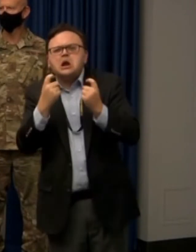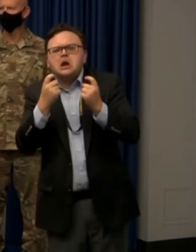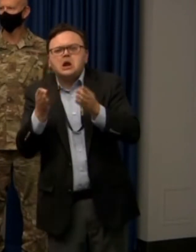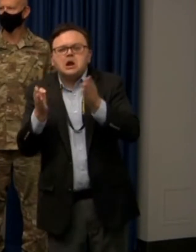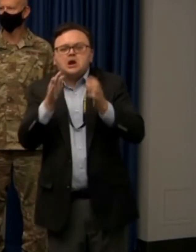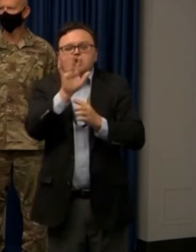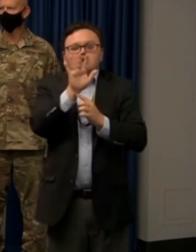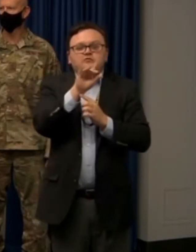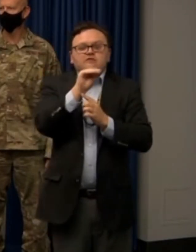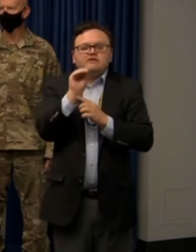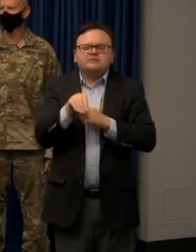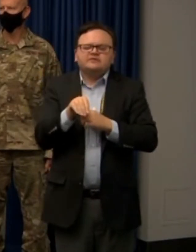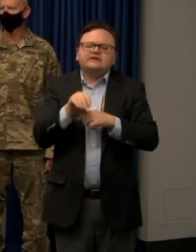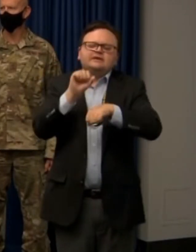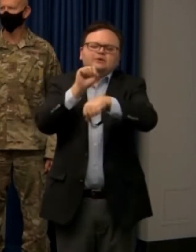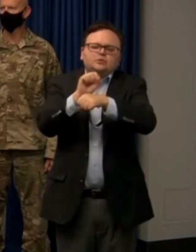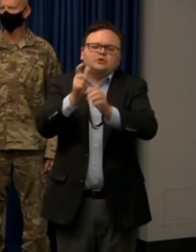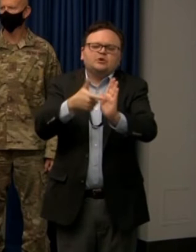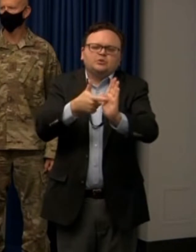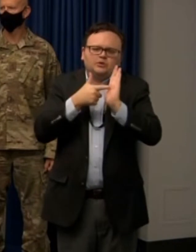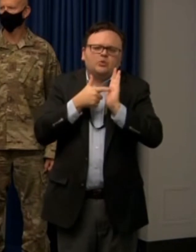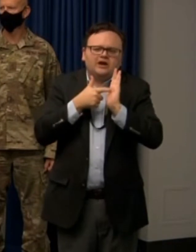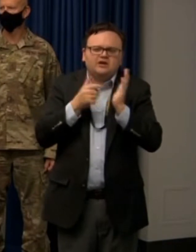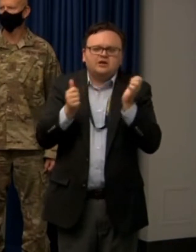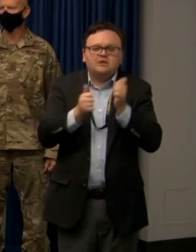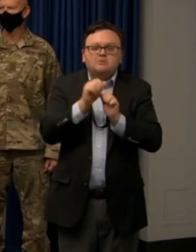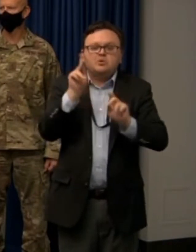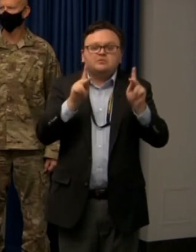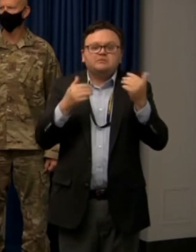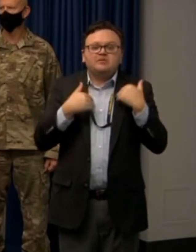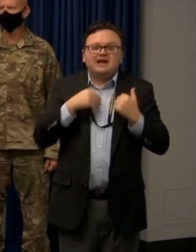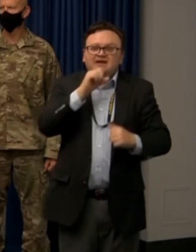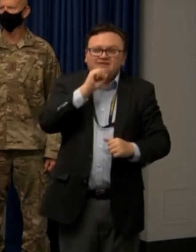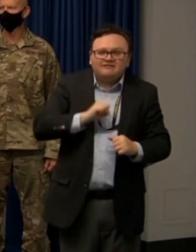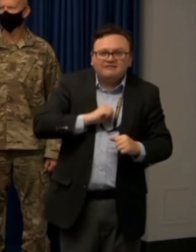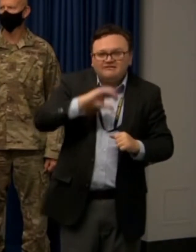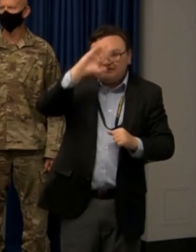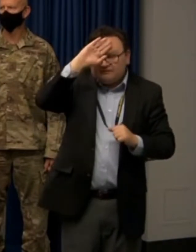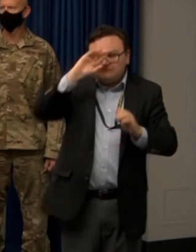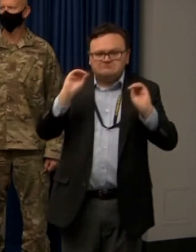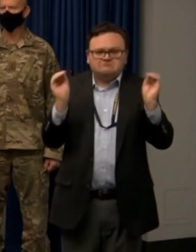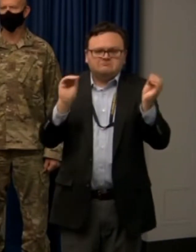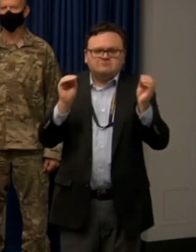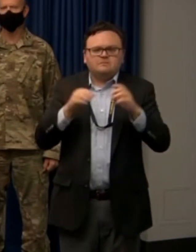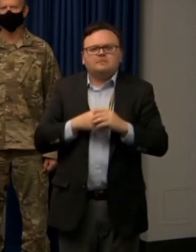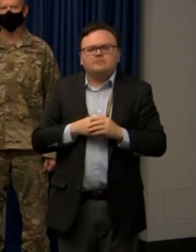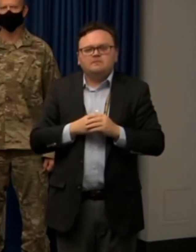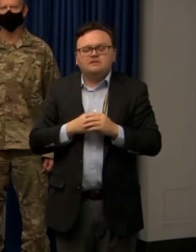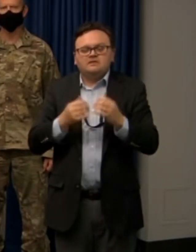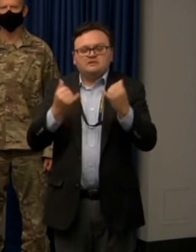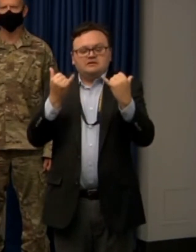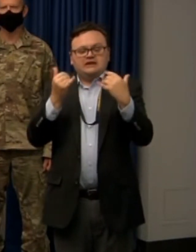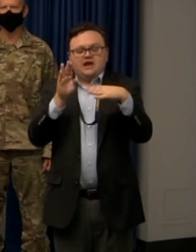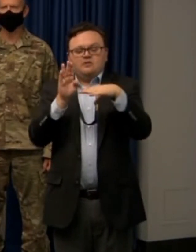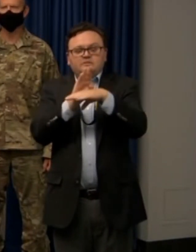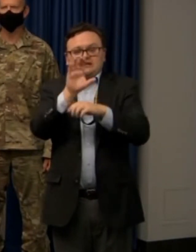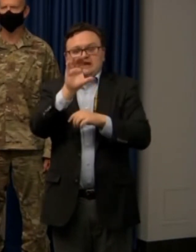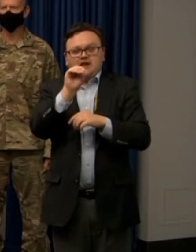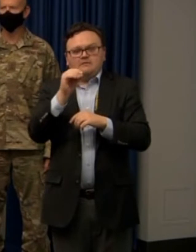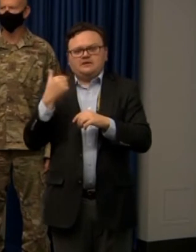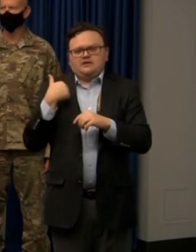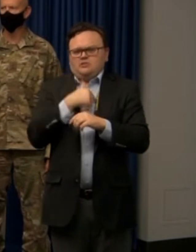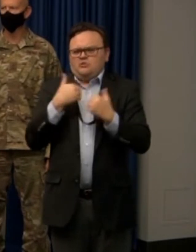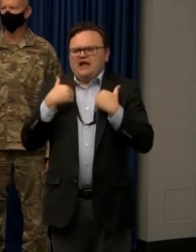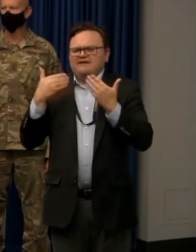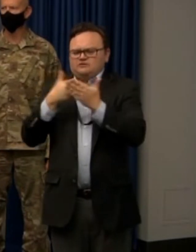it for employment-based reasons. We are actually going to be putting out new guidance to employers consistent with recent CDC guidance. And